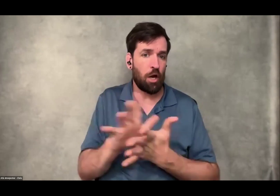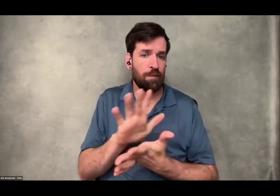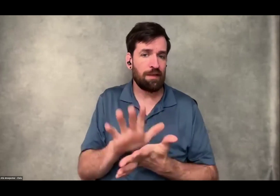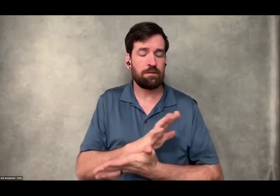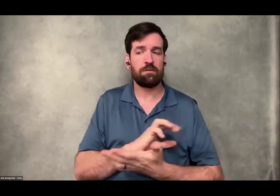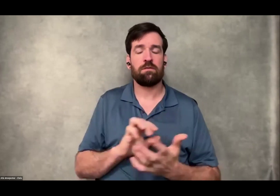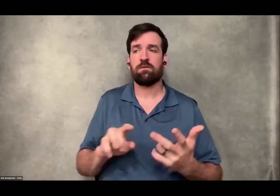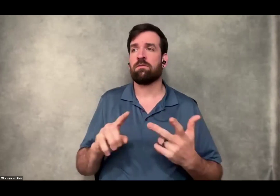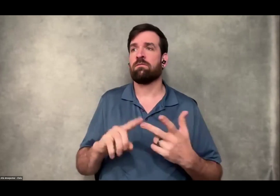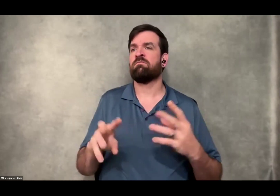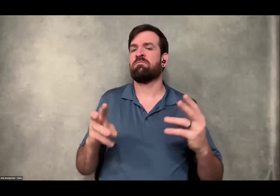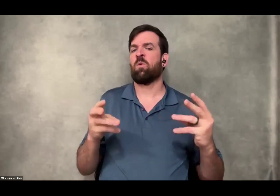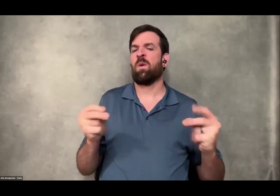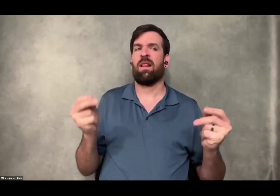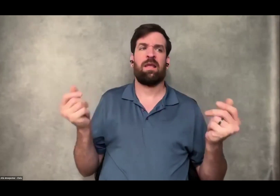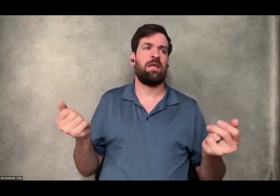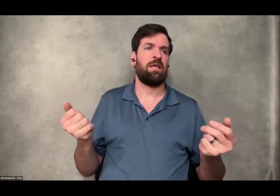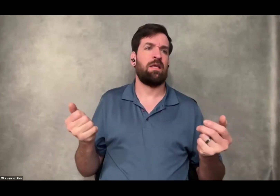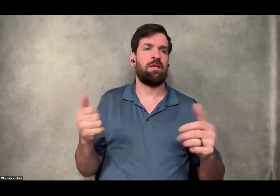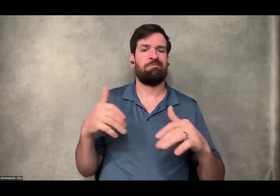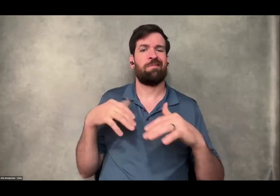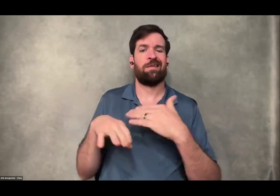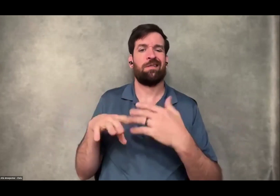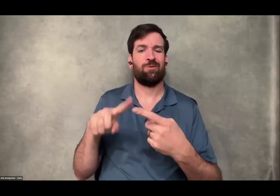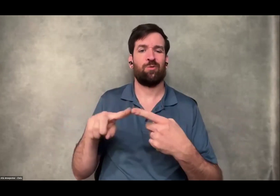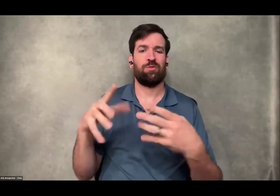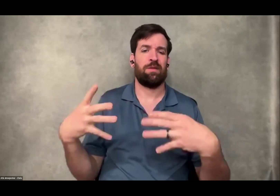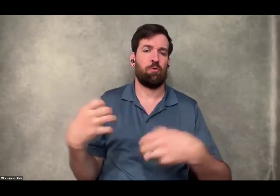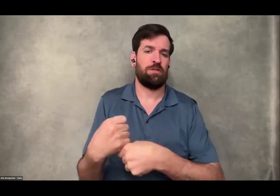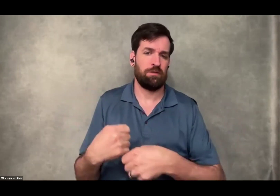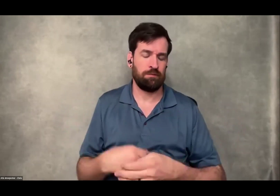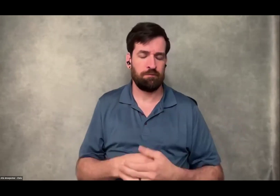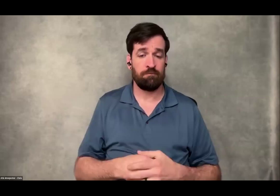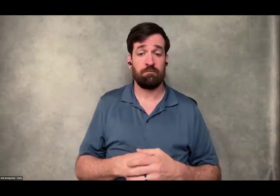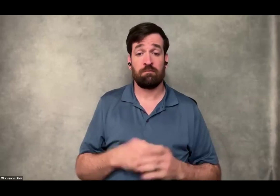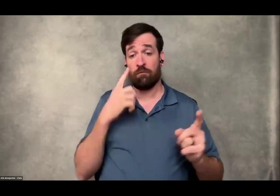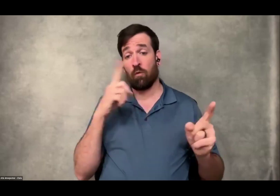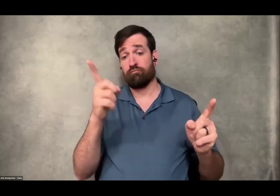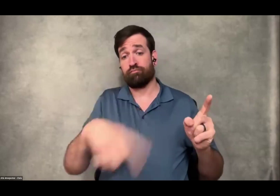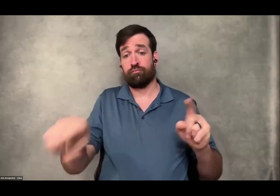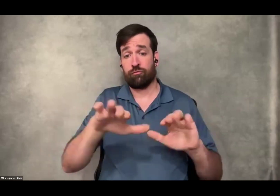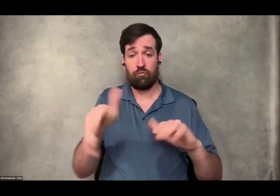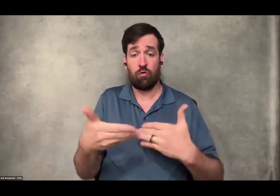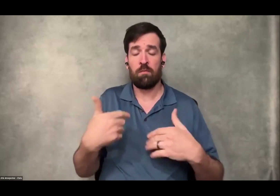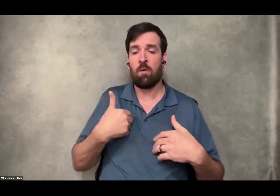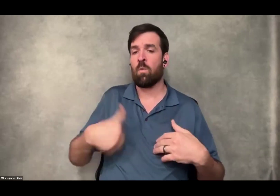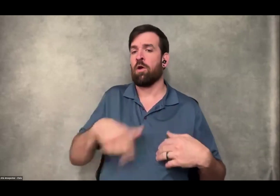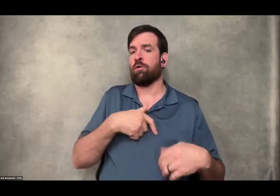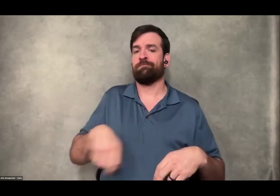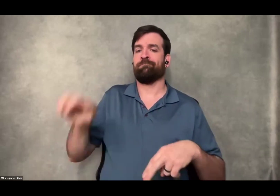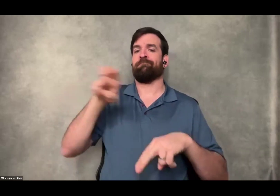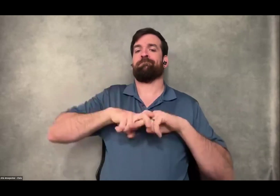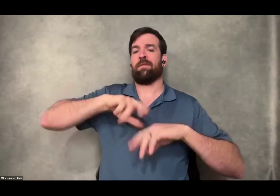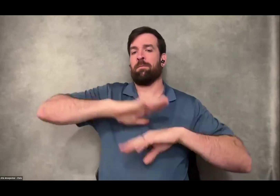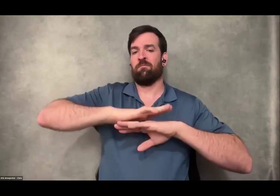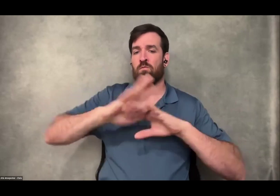and just quickly gaining access to summaries. For everybody in the room, we're sitting on a platform right now that